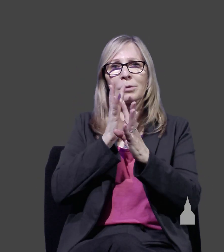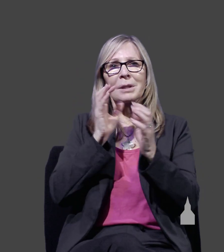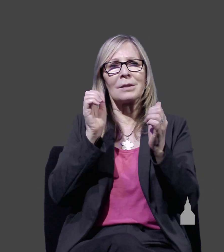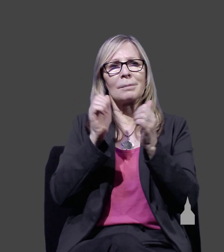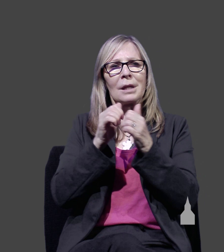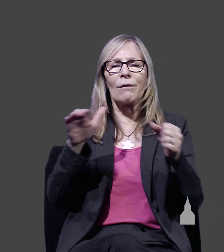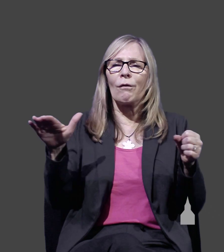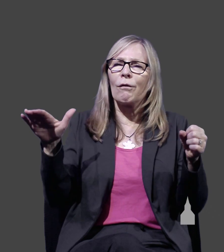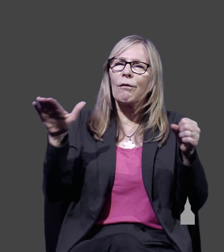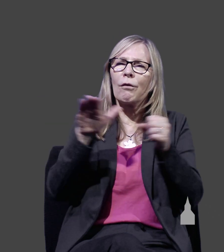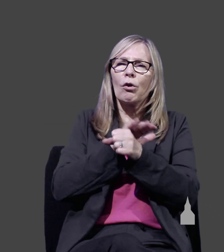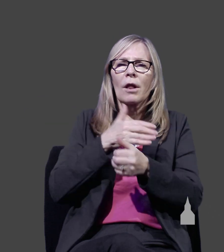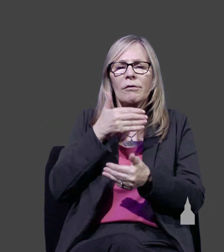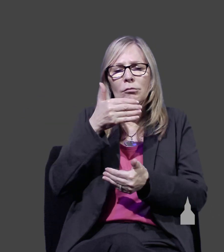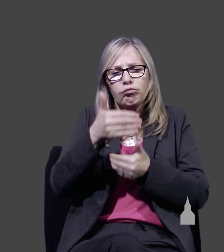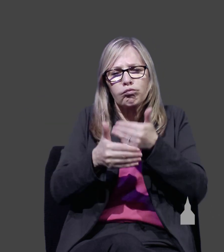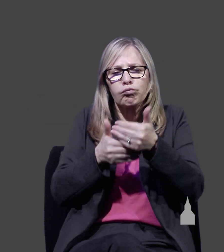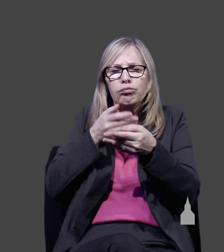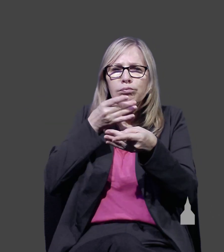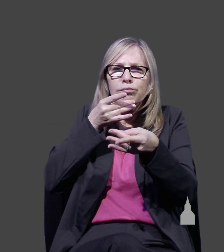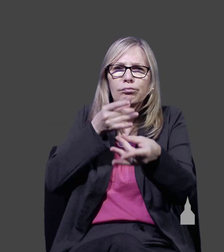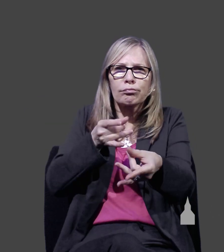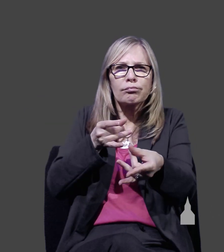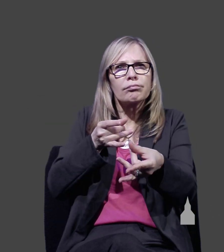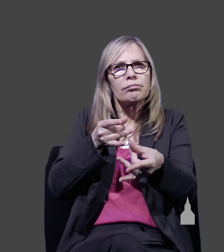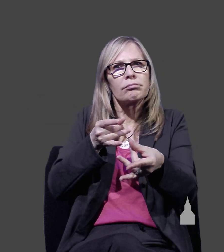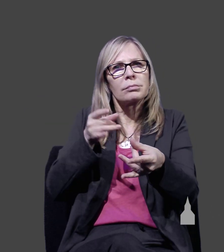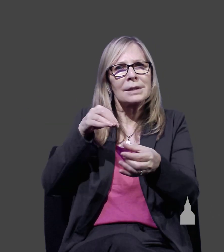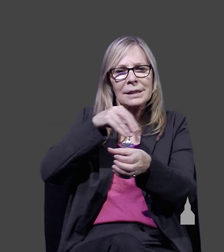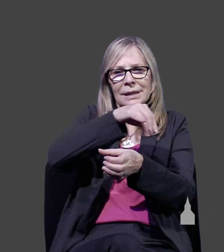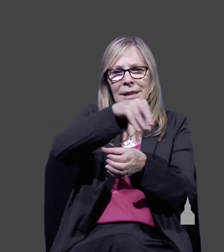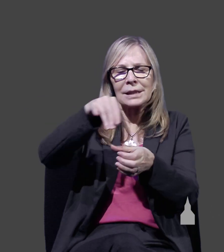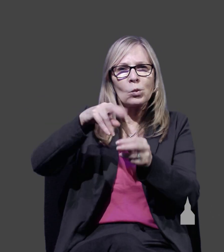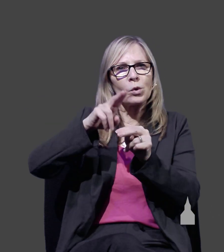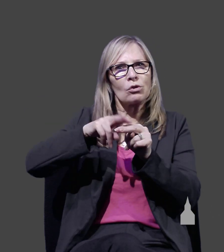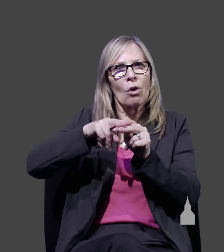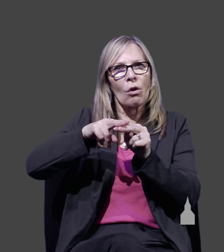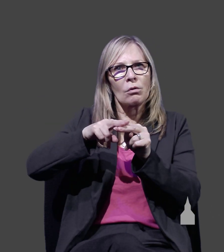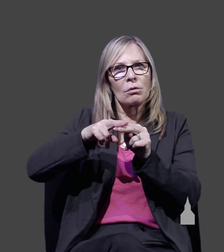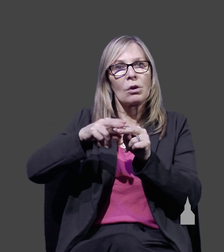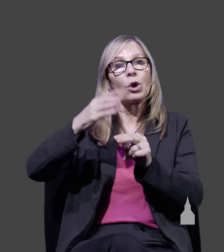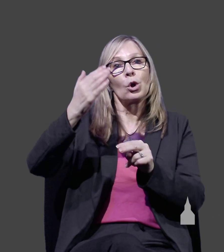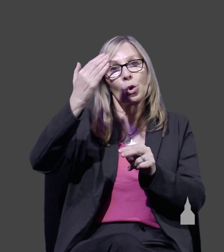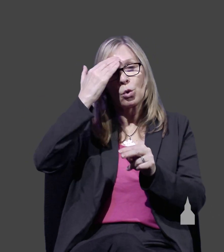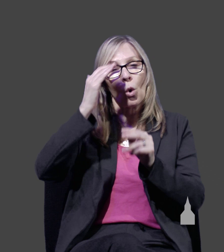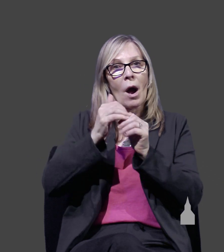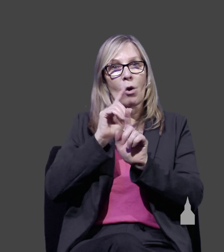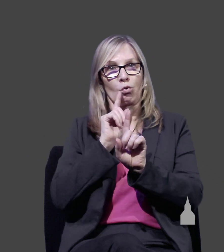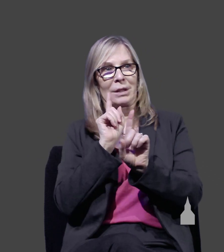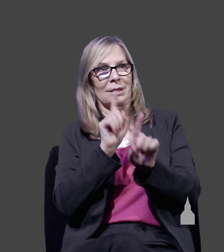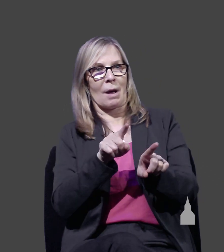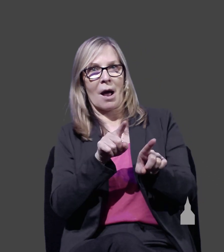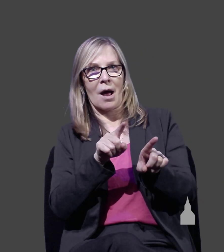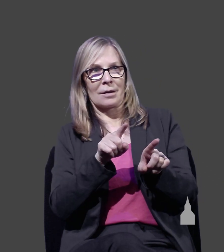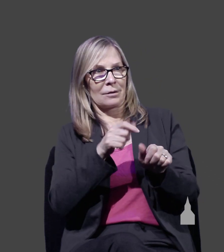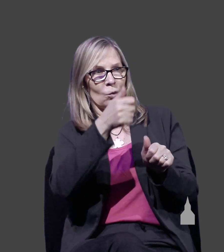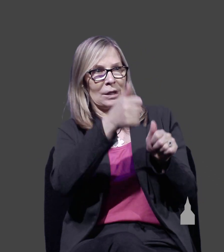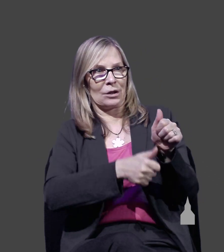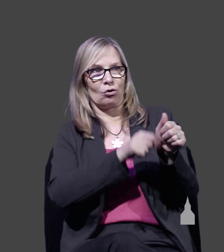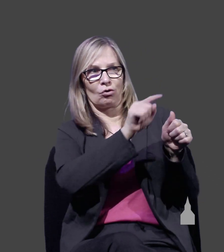though seasoned with salt, so that you will know how you should respond to each person.